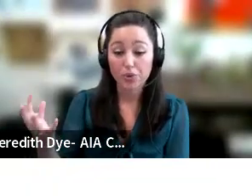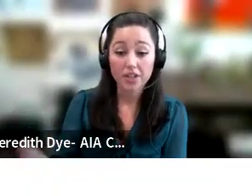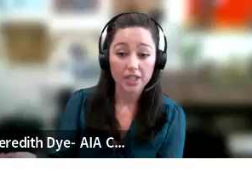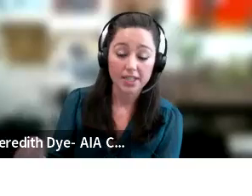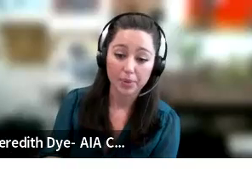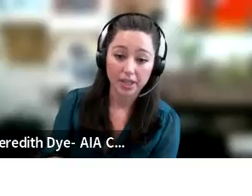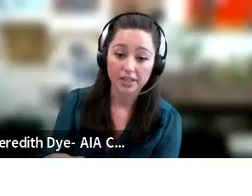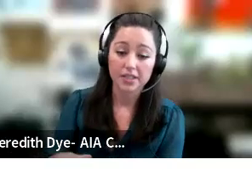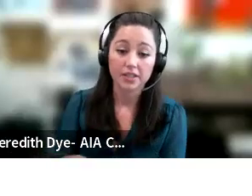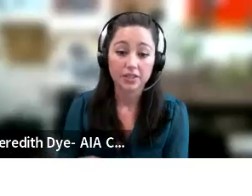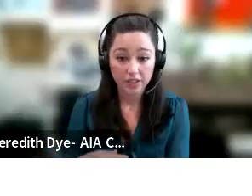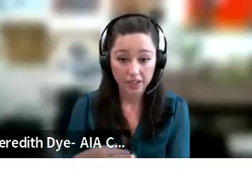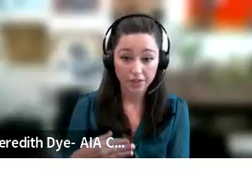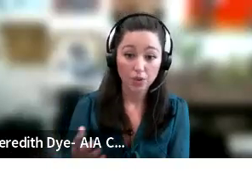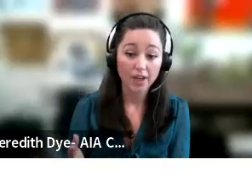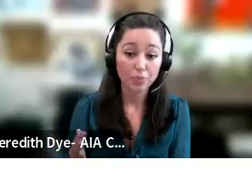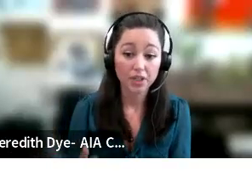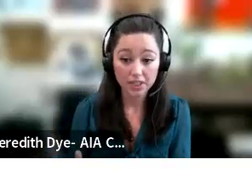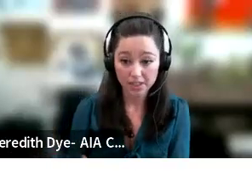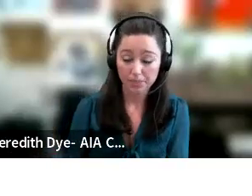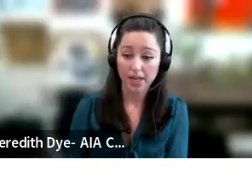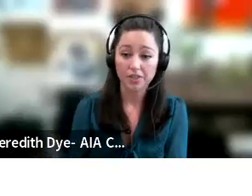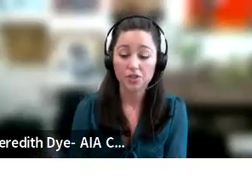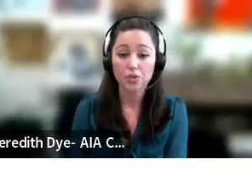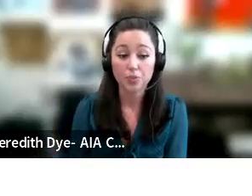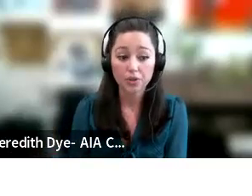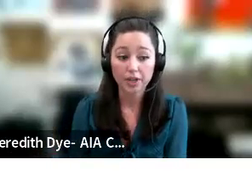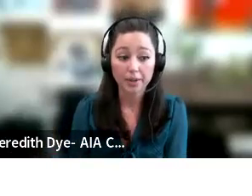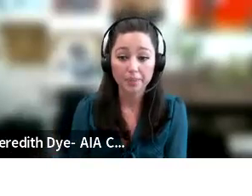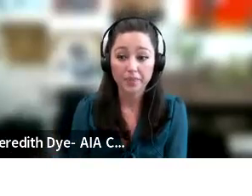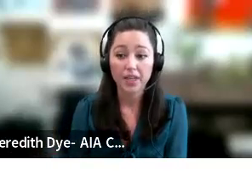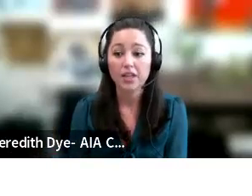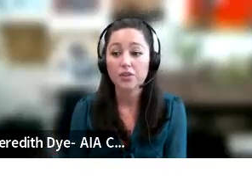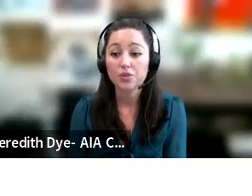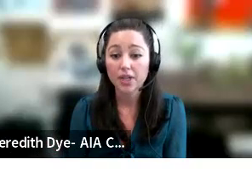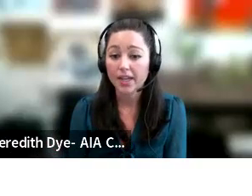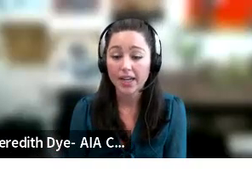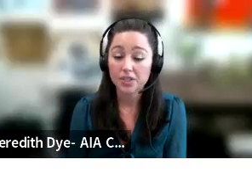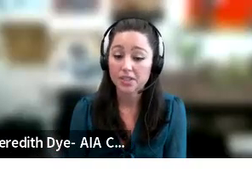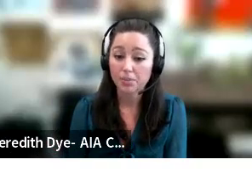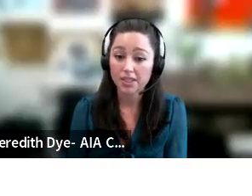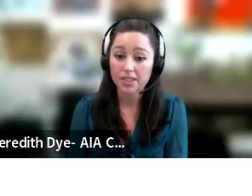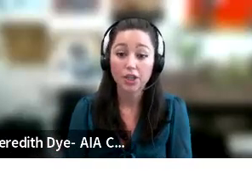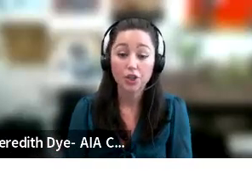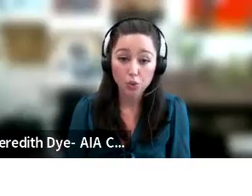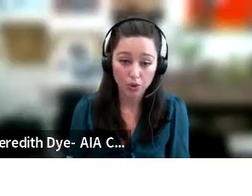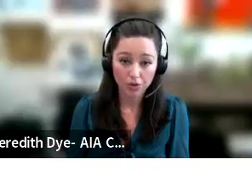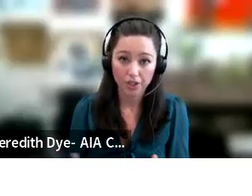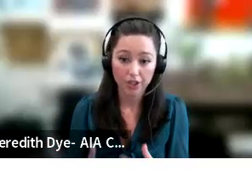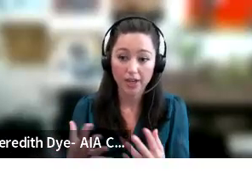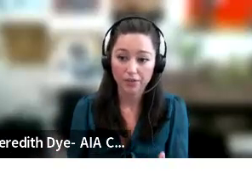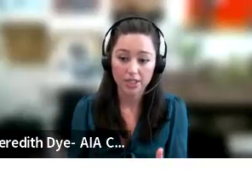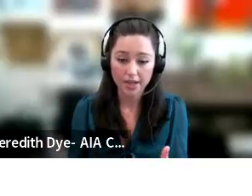Now, previous applicants, if you have previously applied to the program You do not have to submit a